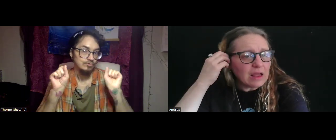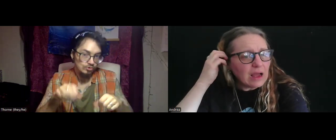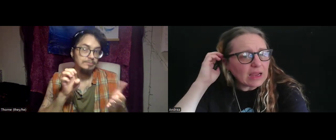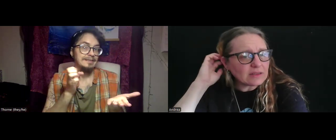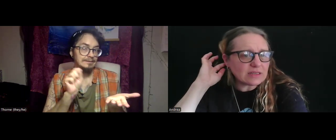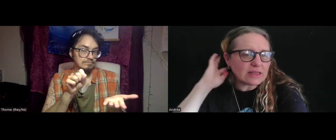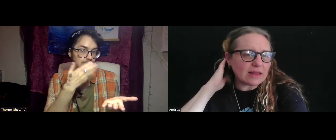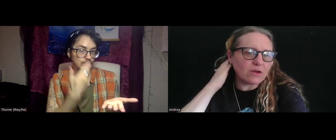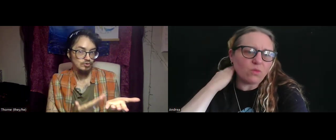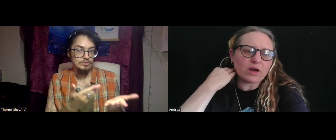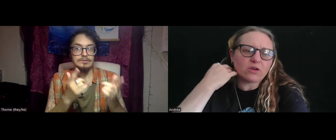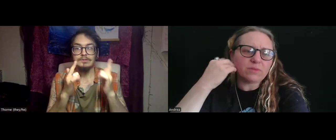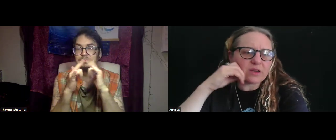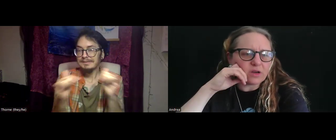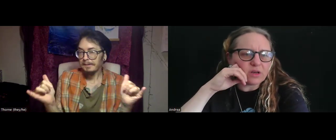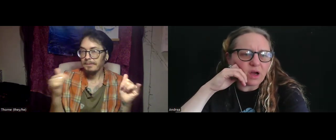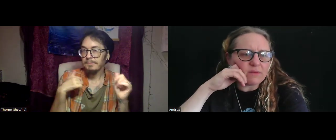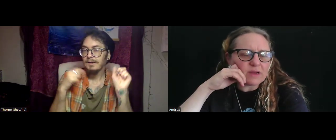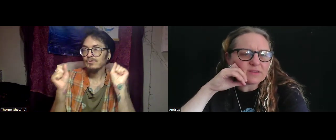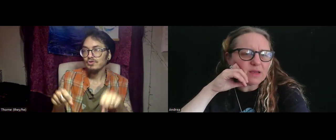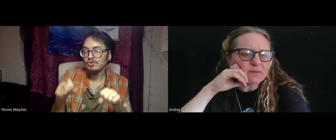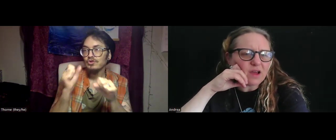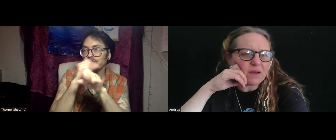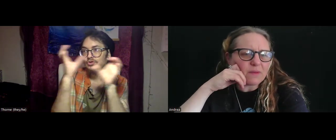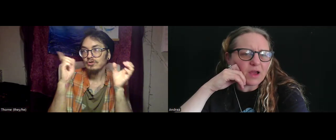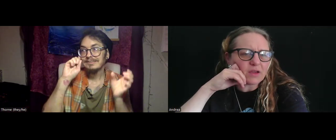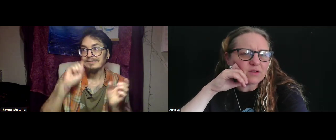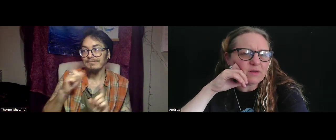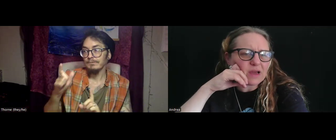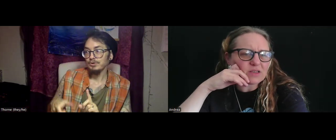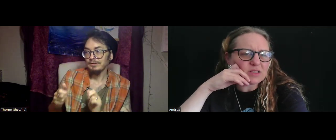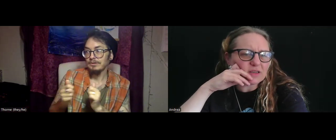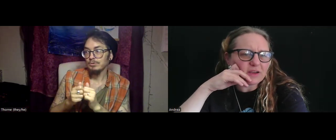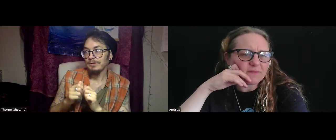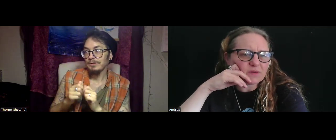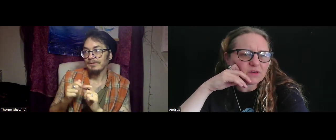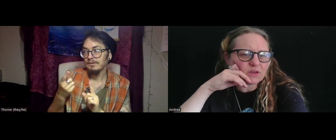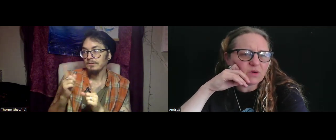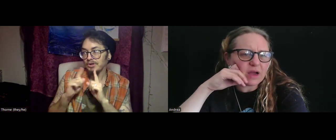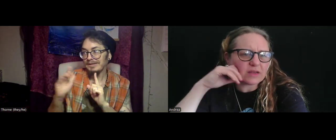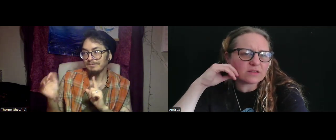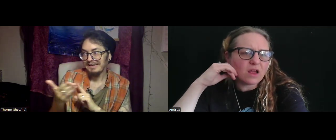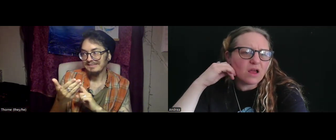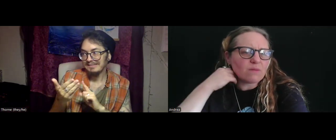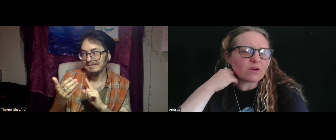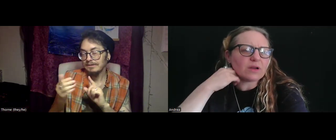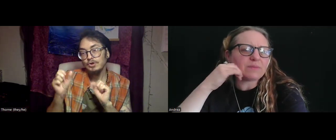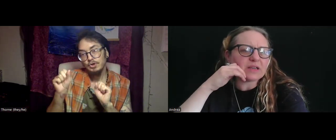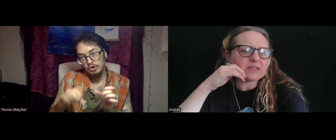I can see that where it could be good. At the same time, I could imagine that a deaf person who has Mercury in